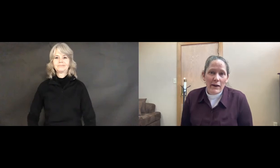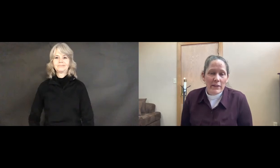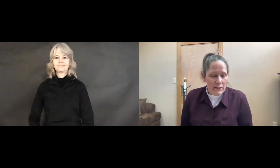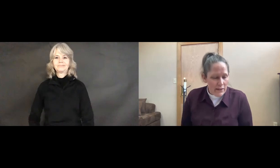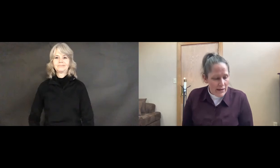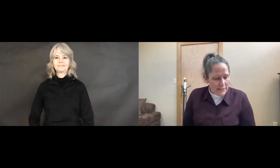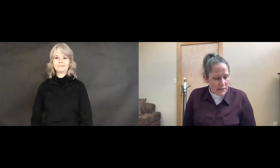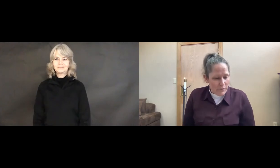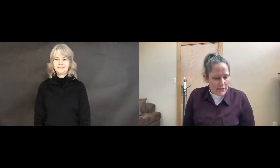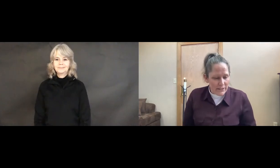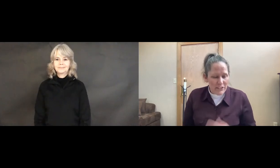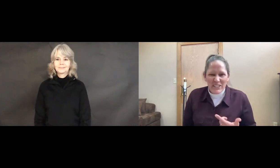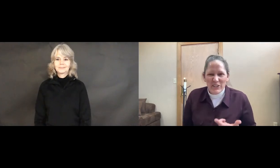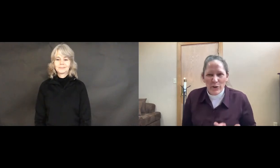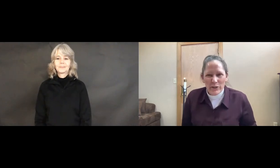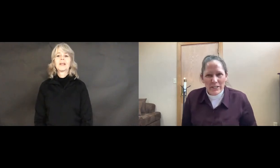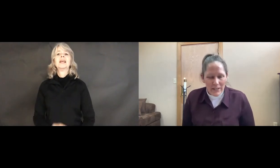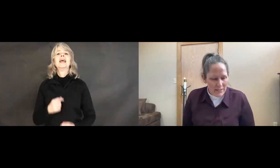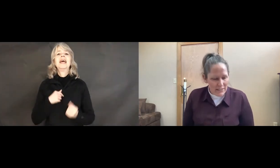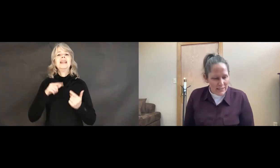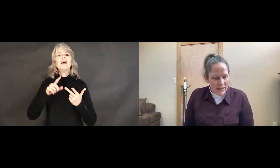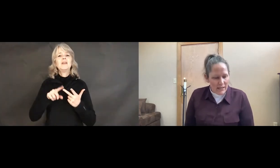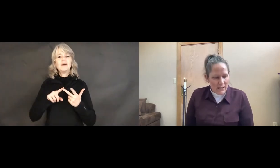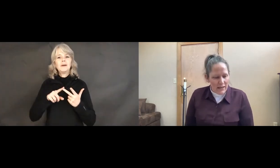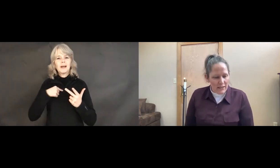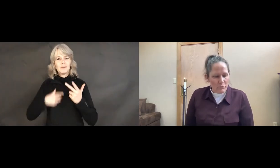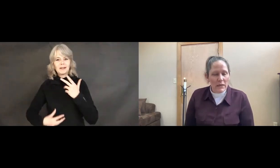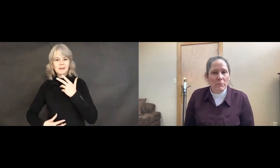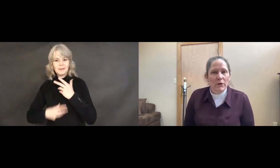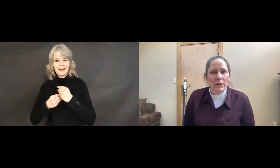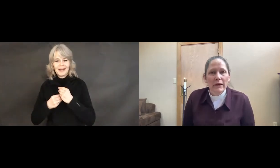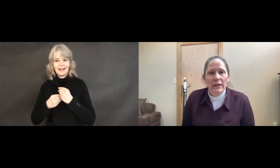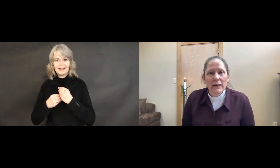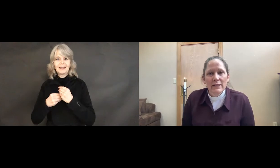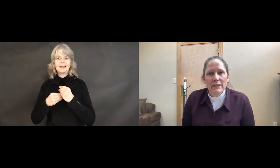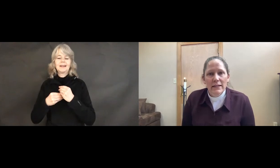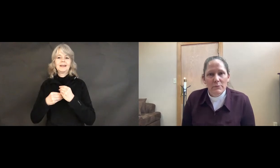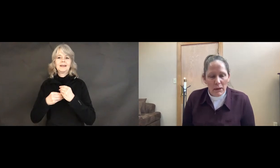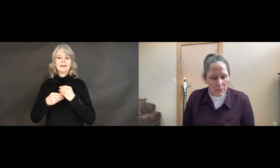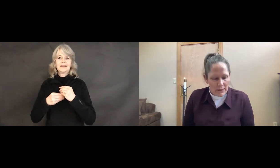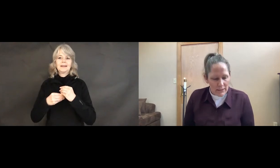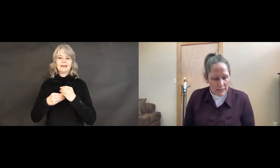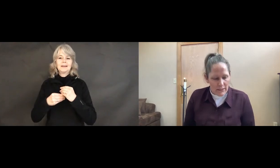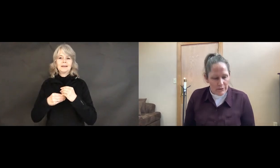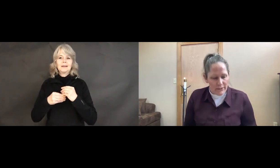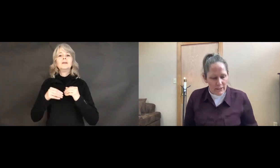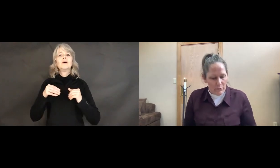And then the last thing I want just to note is that the people in today's Bible lesson that you'll see in a